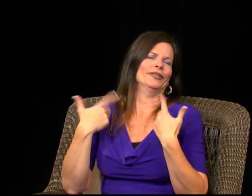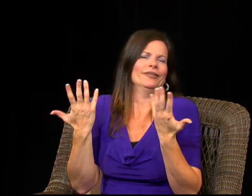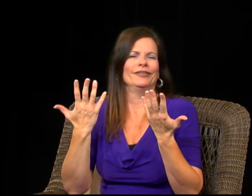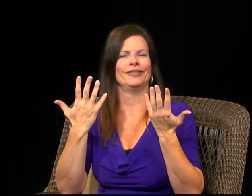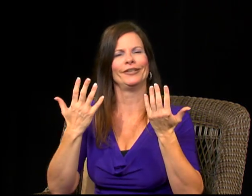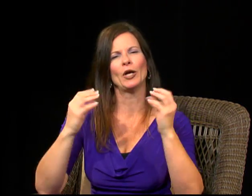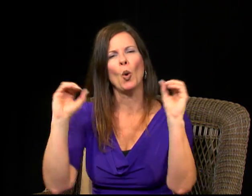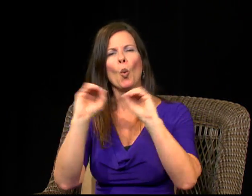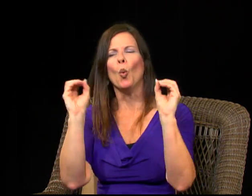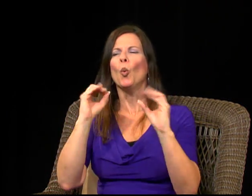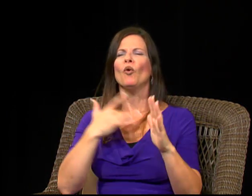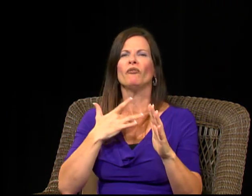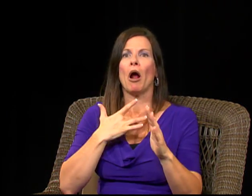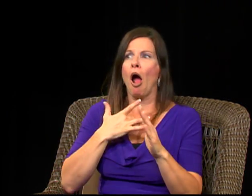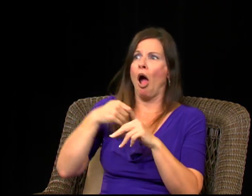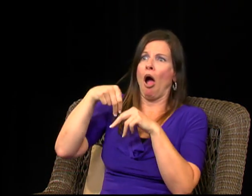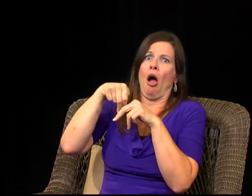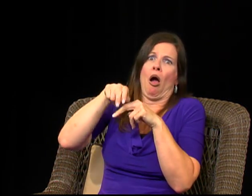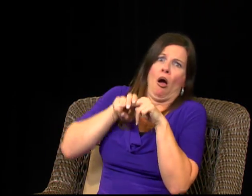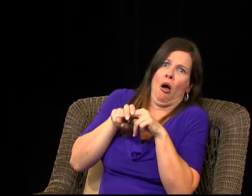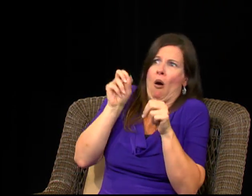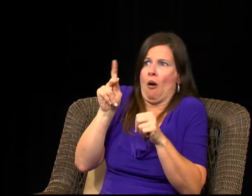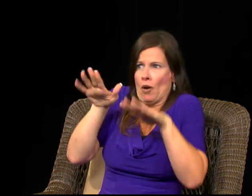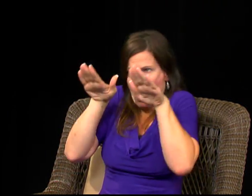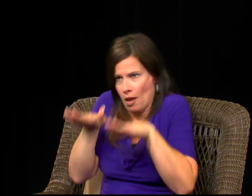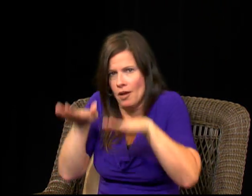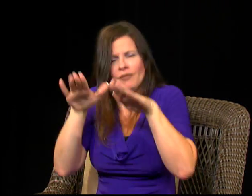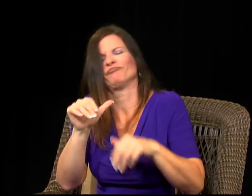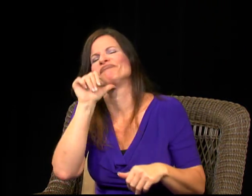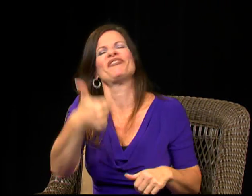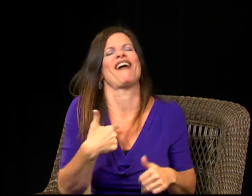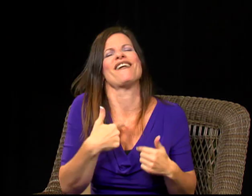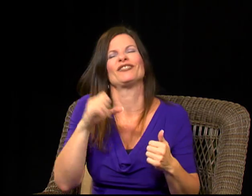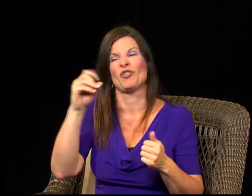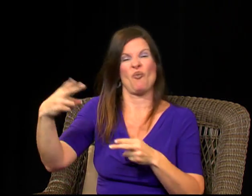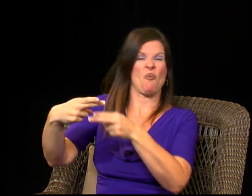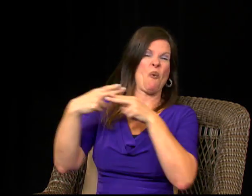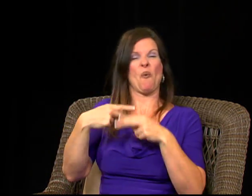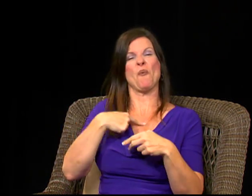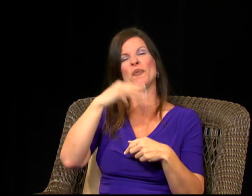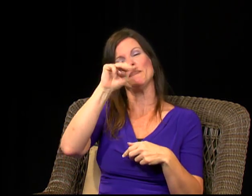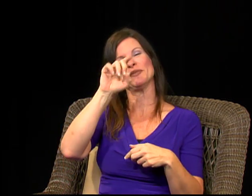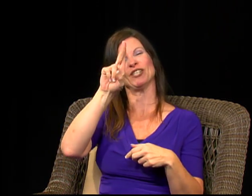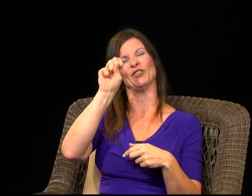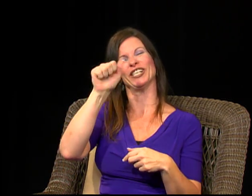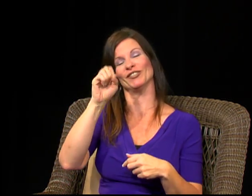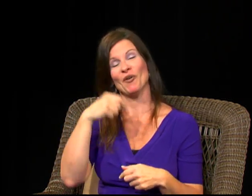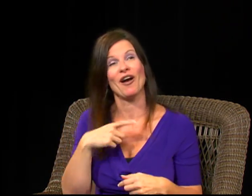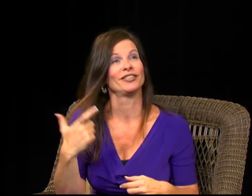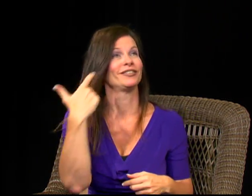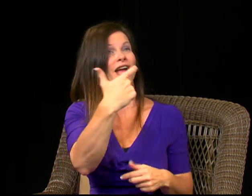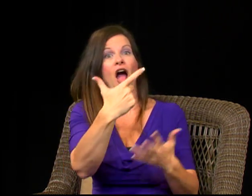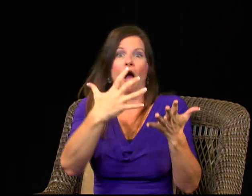video blog that I did because somebody was putting me down over something, and I guess that guy who was doing it expected me just to kind of sit